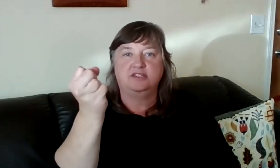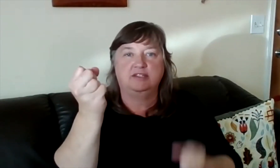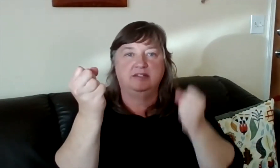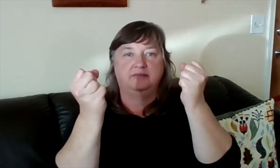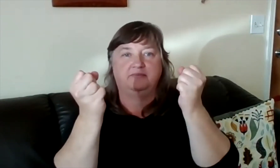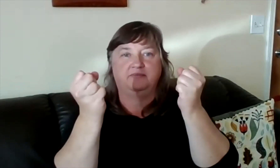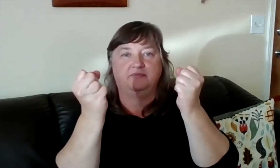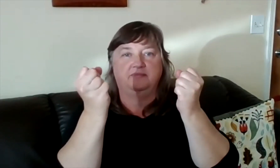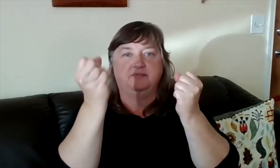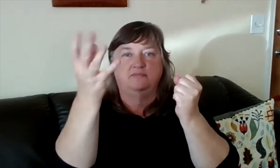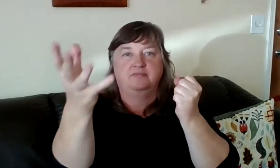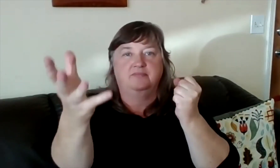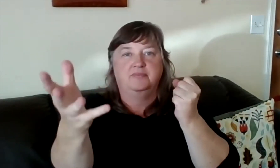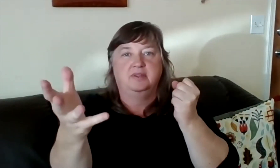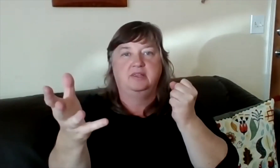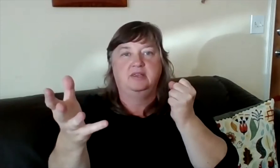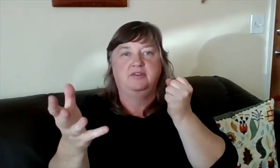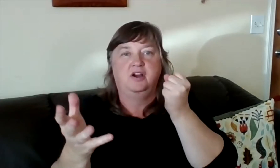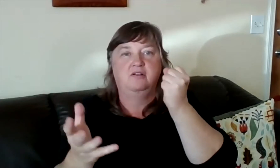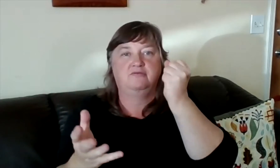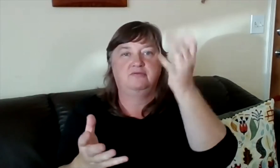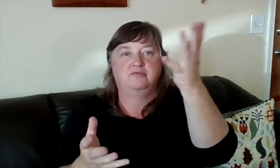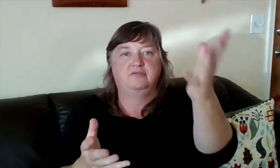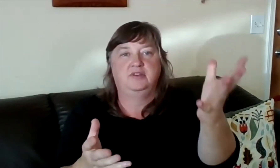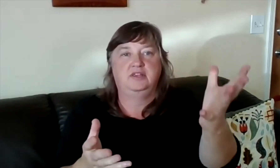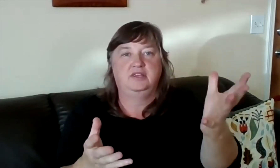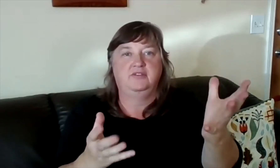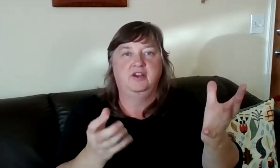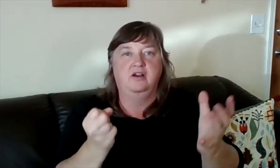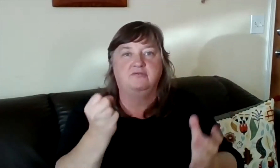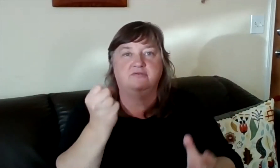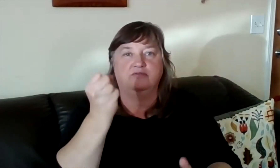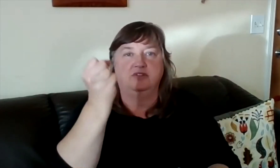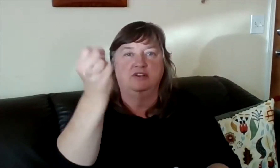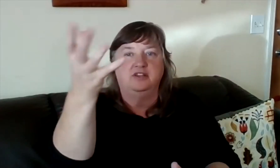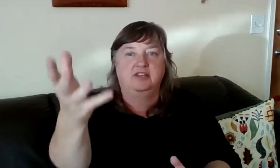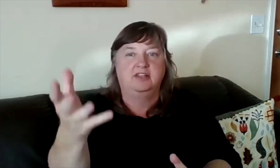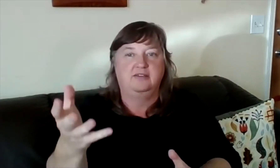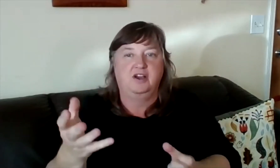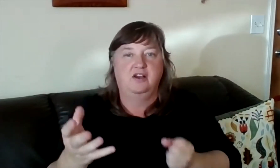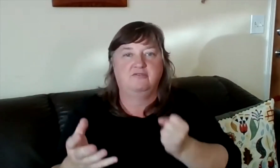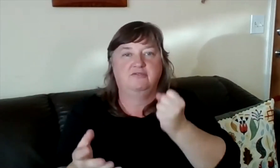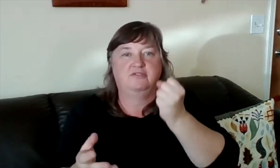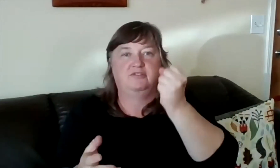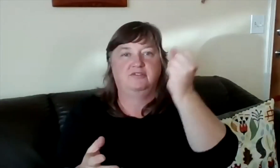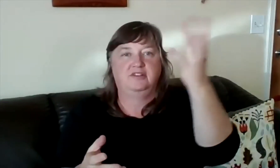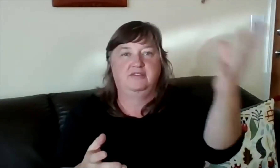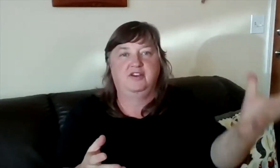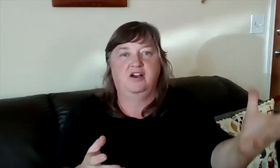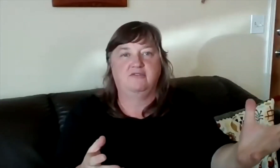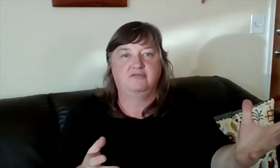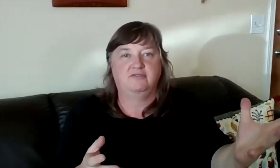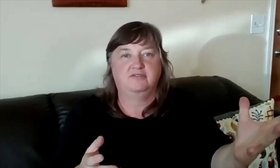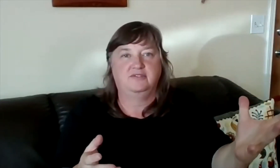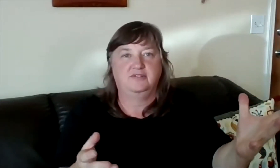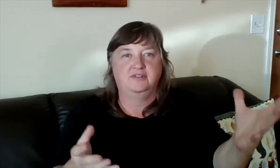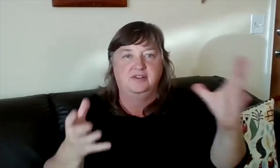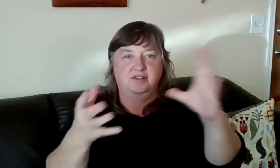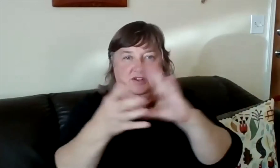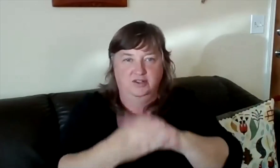Fist, giving off, giving off, giving off, giving off. So